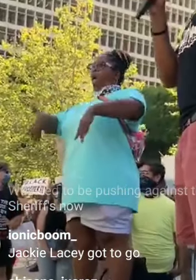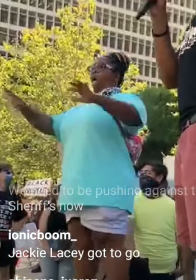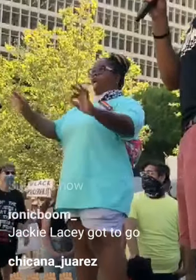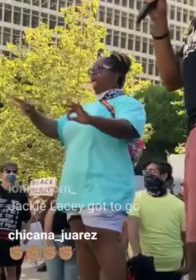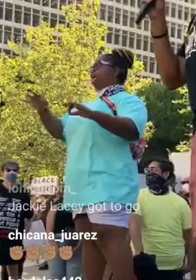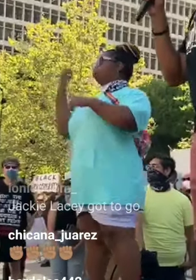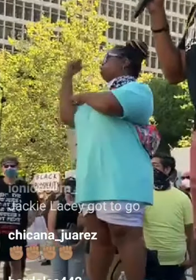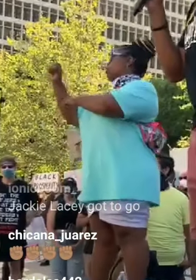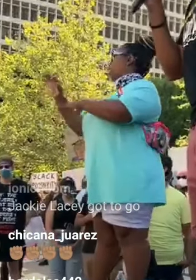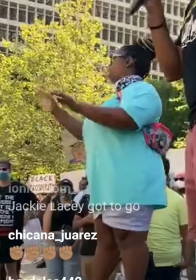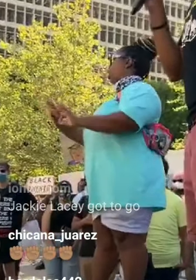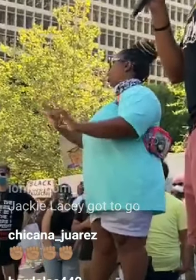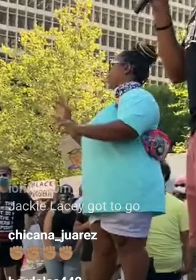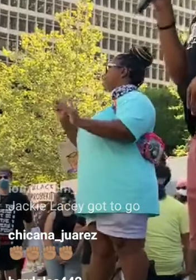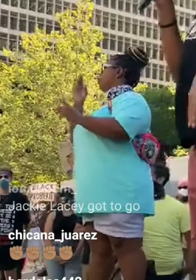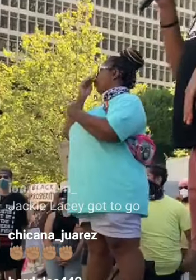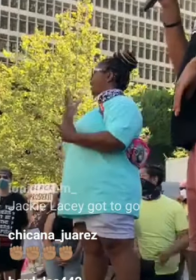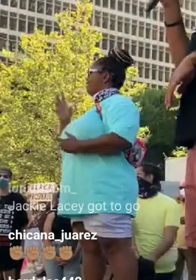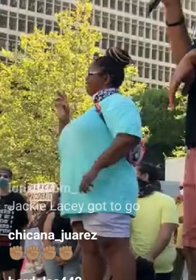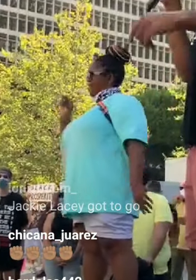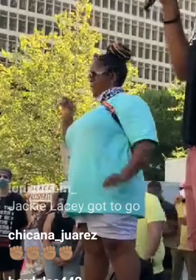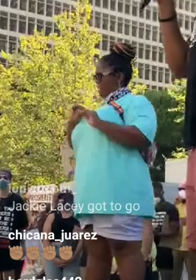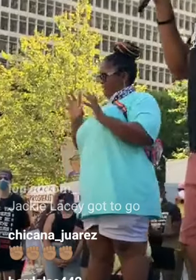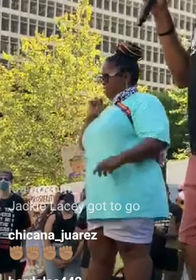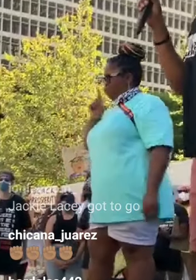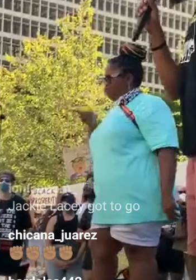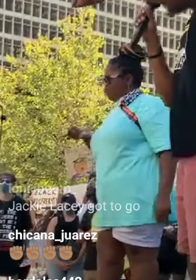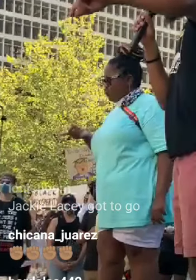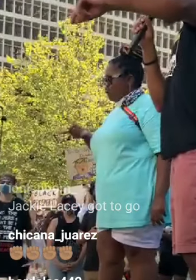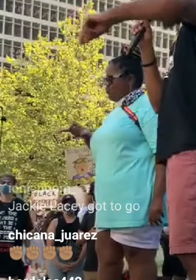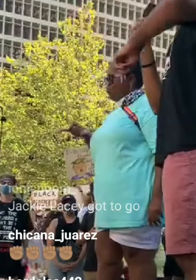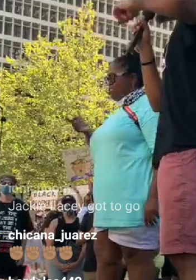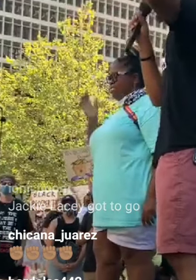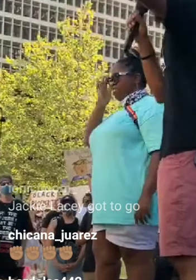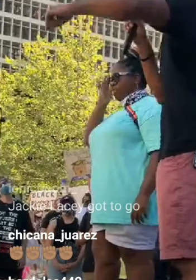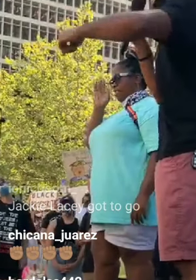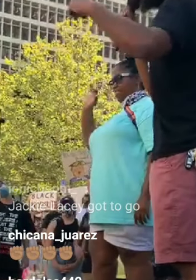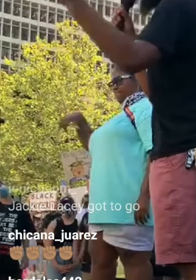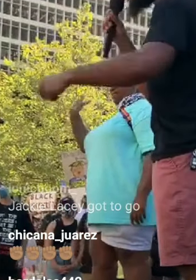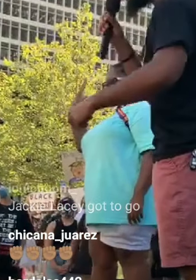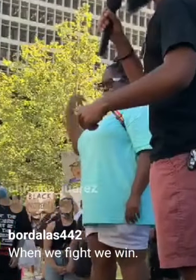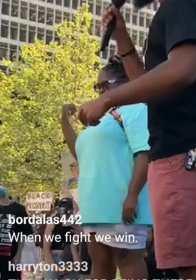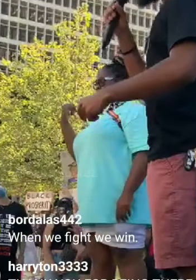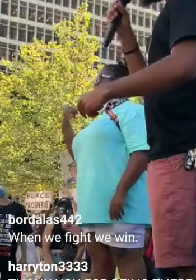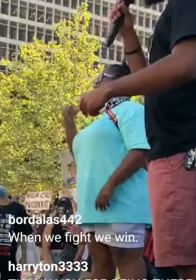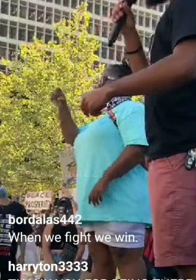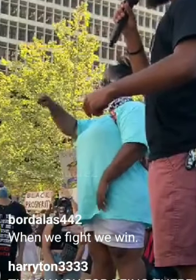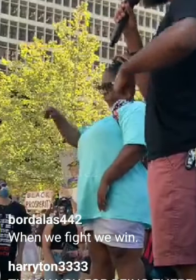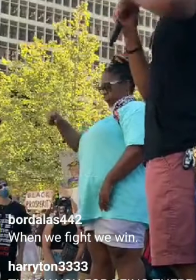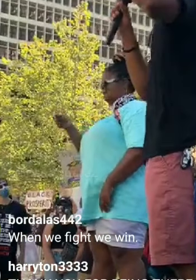smaller, that people are stopping, right? Nah. So that's why, right, in addition to the